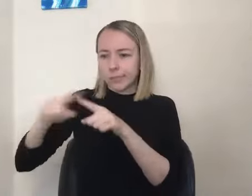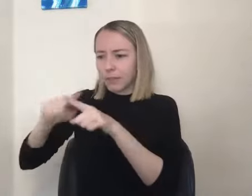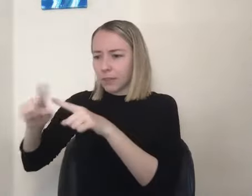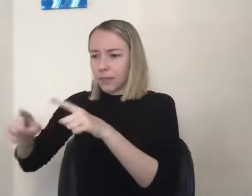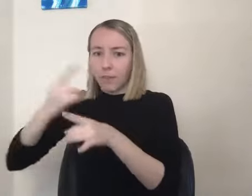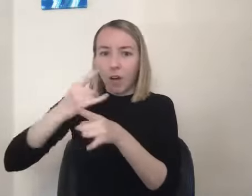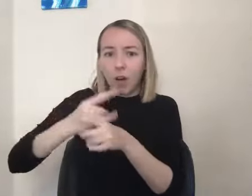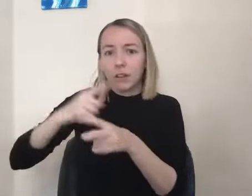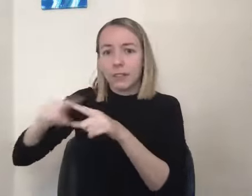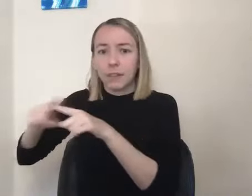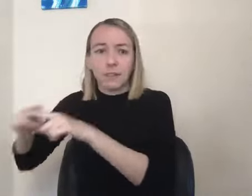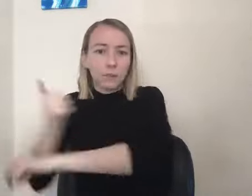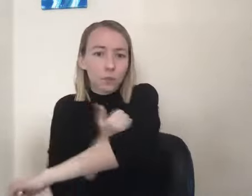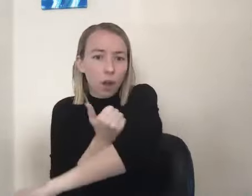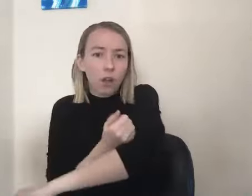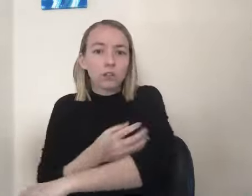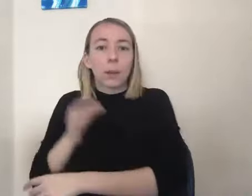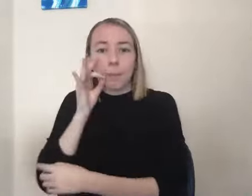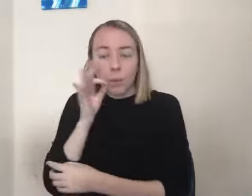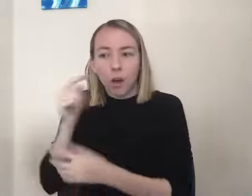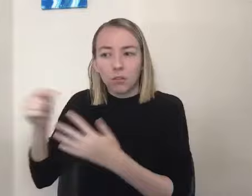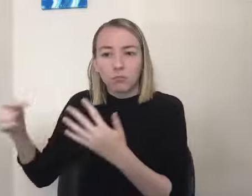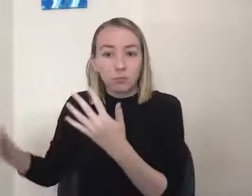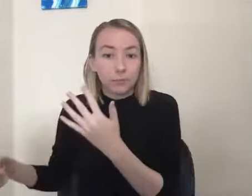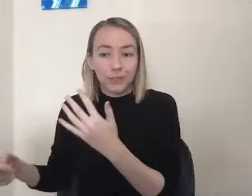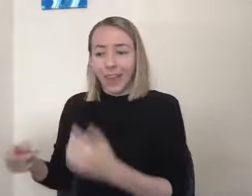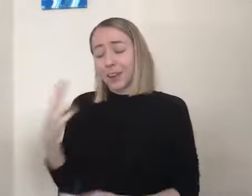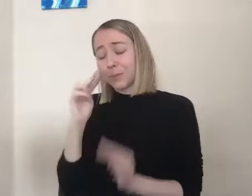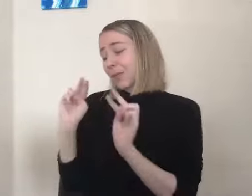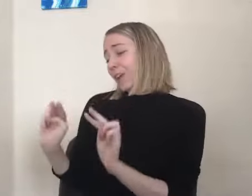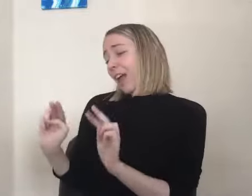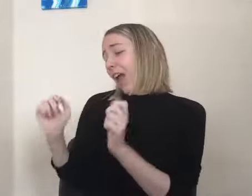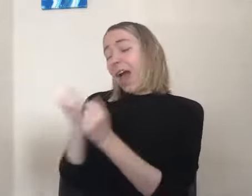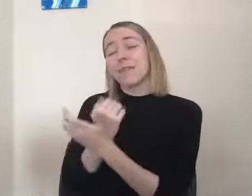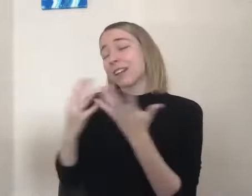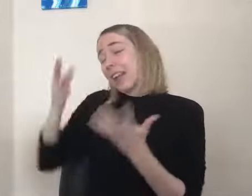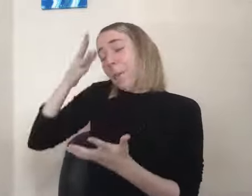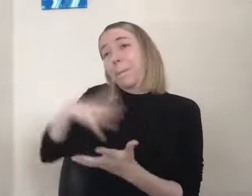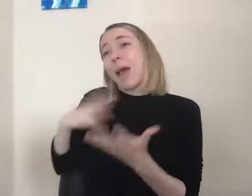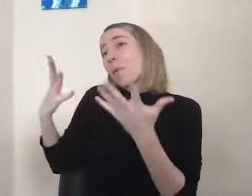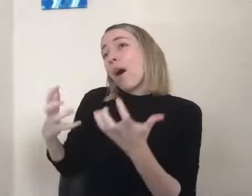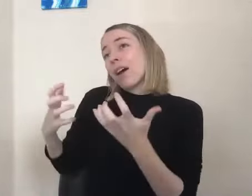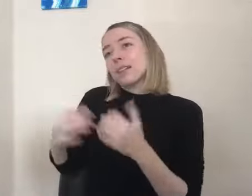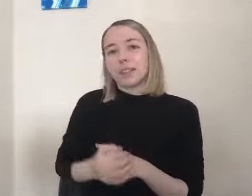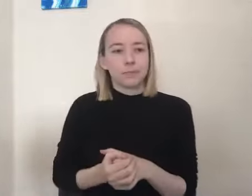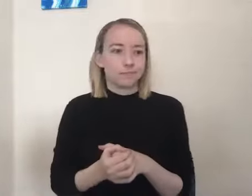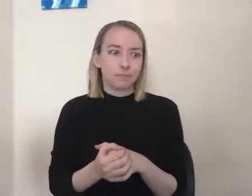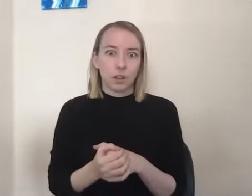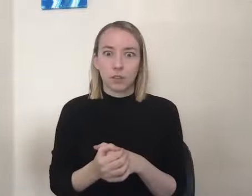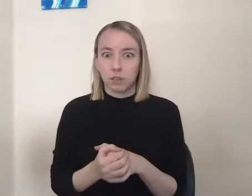one day, and he's got this wee table next to him, and on this table is a big glass of red wine, a bottle of Budweiser and a joint, and he says